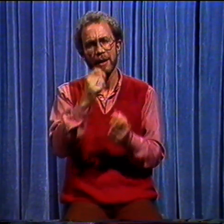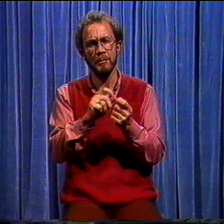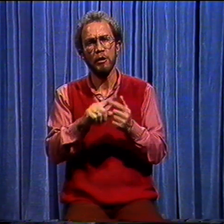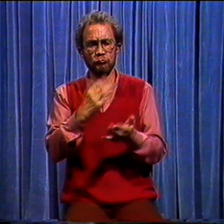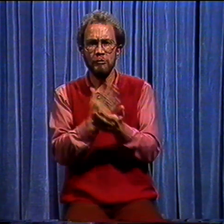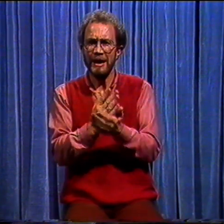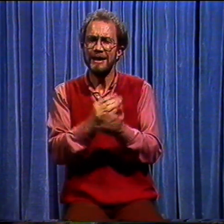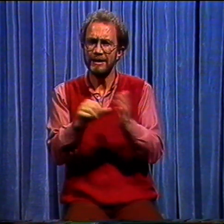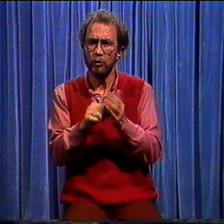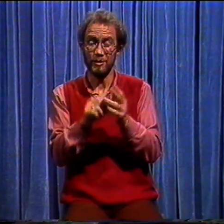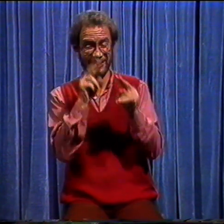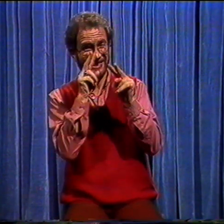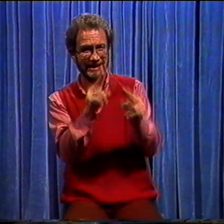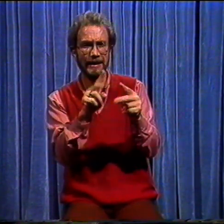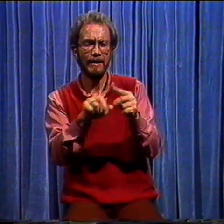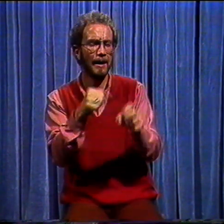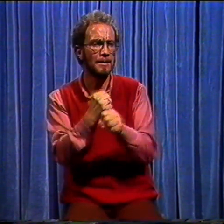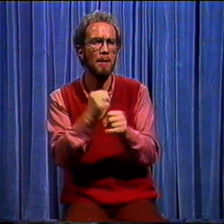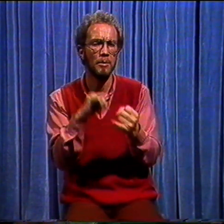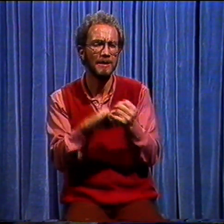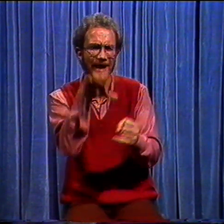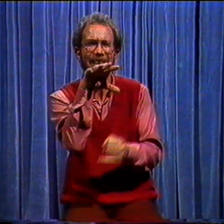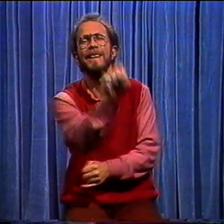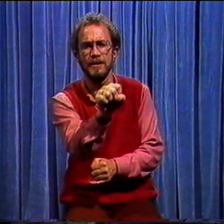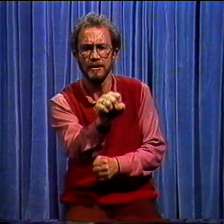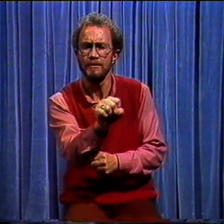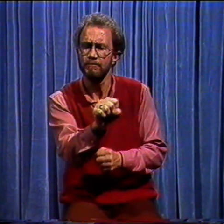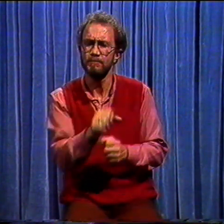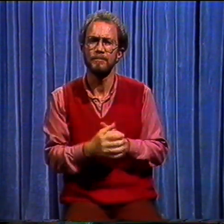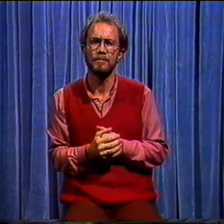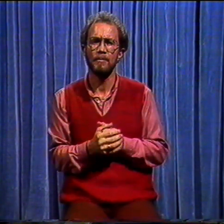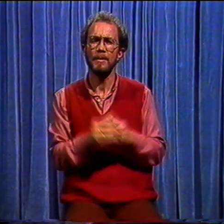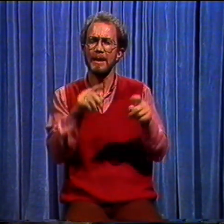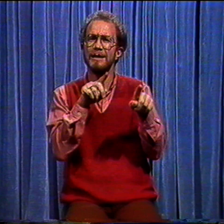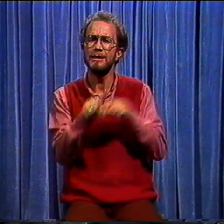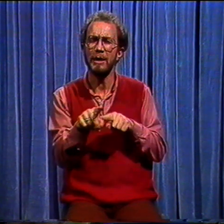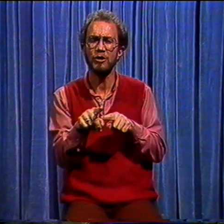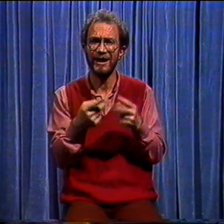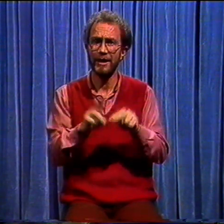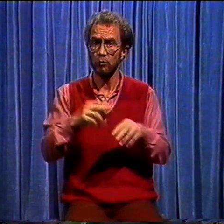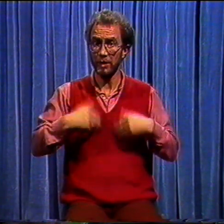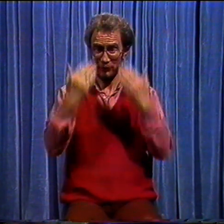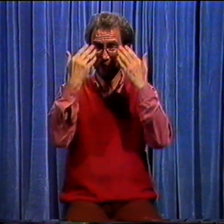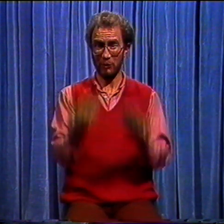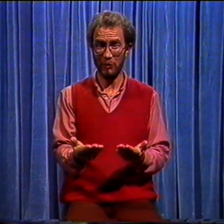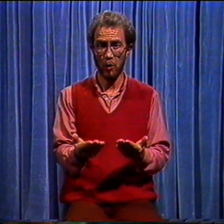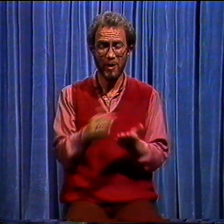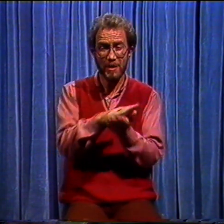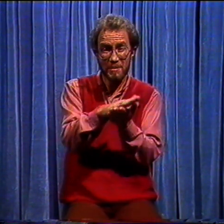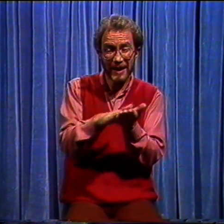is it can be really difficult to see the examples and get hold of them, especially if we don't know the